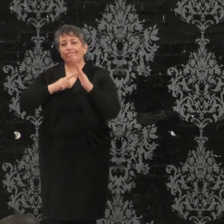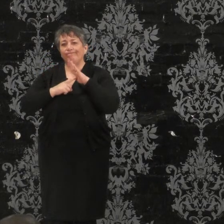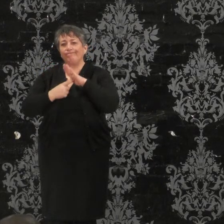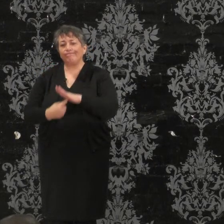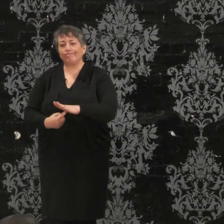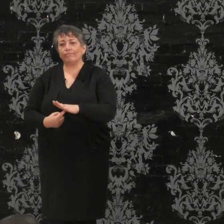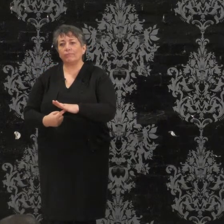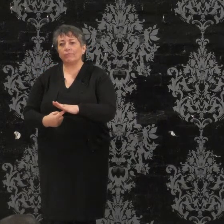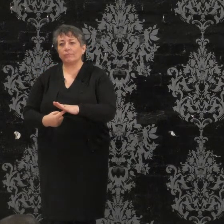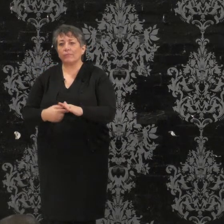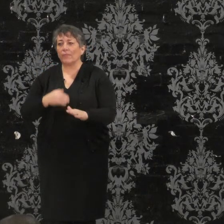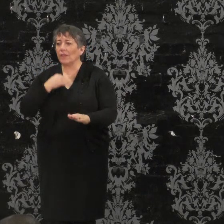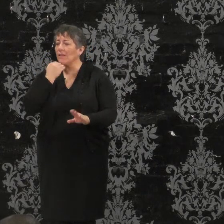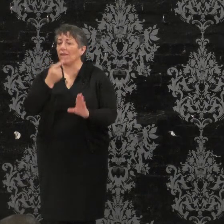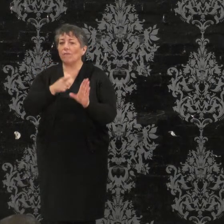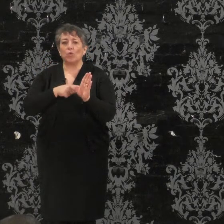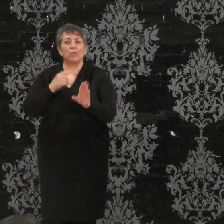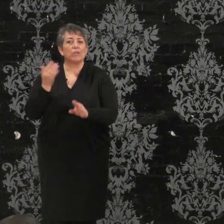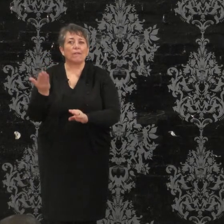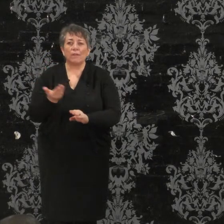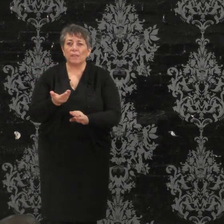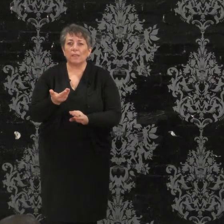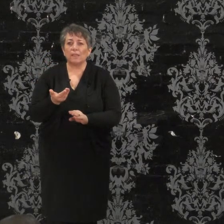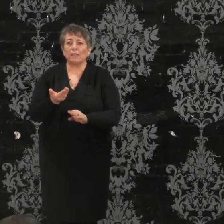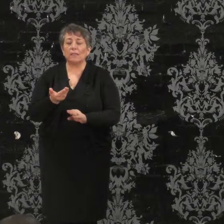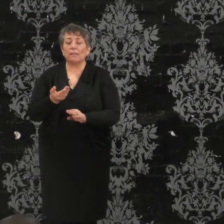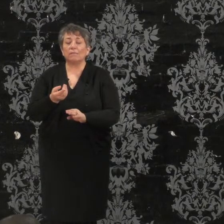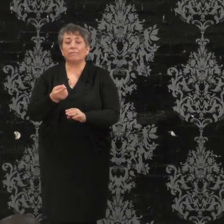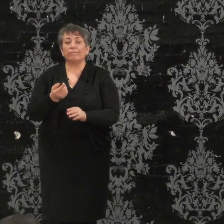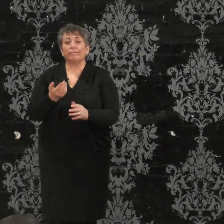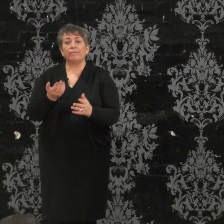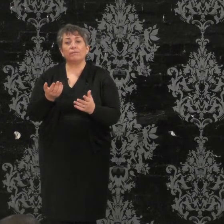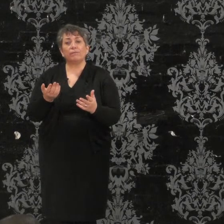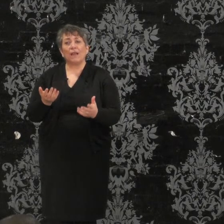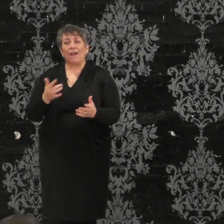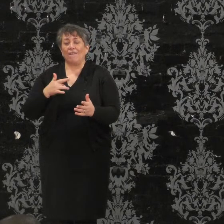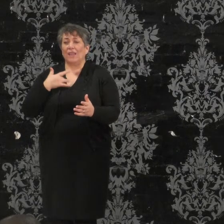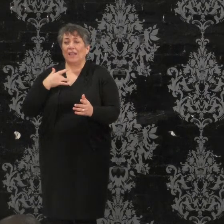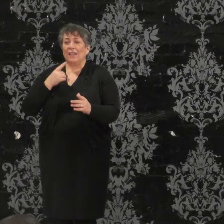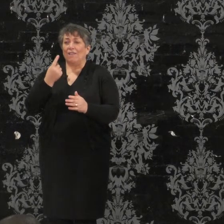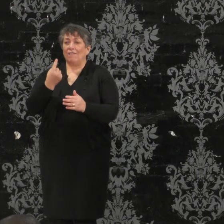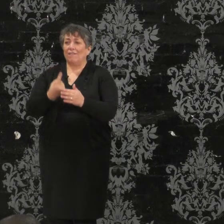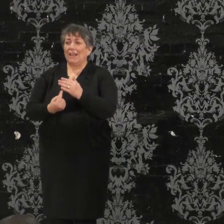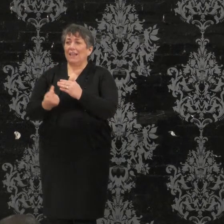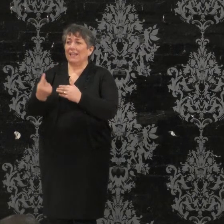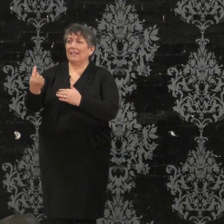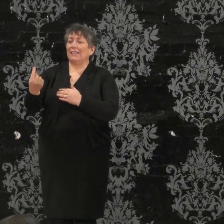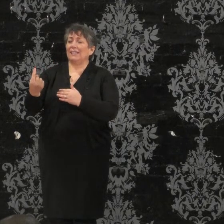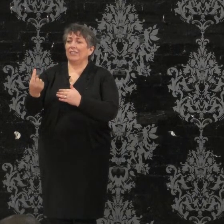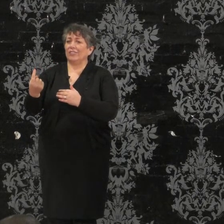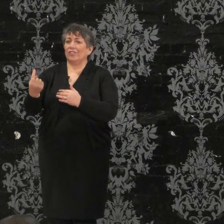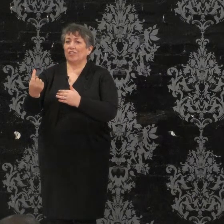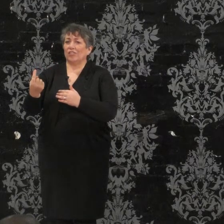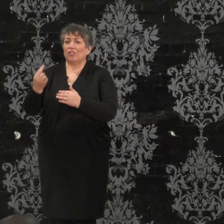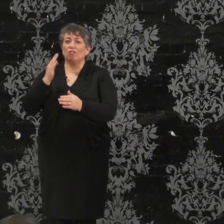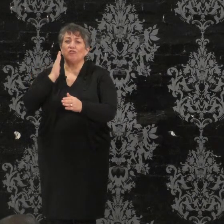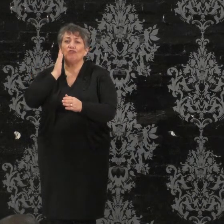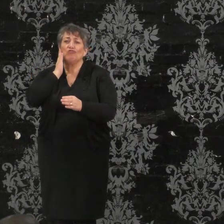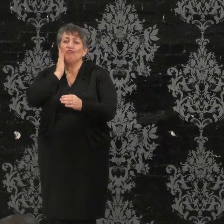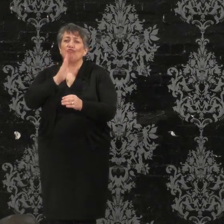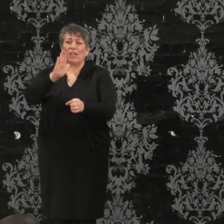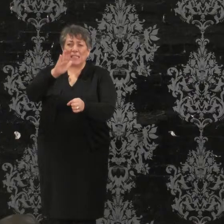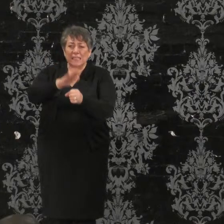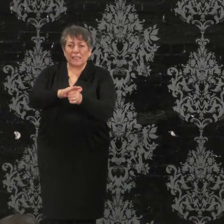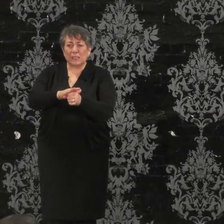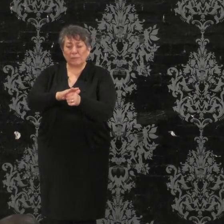services, a sense of alienation and disaffection, systemic and structural racism,